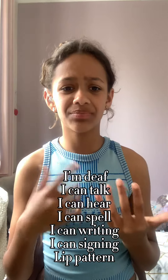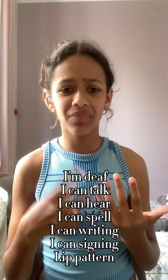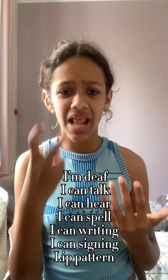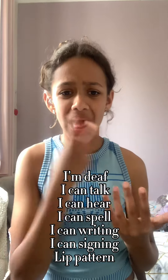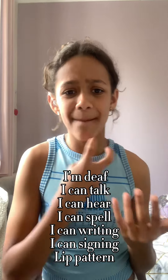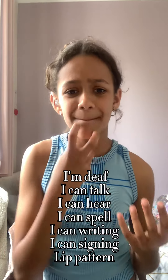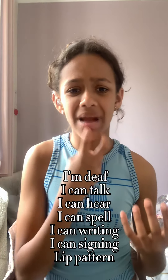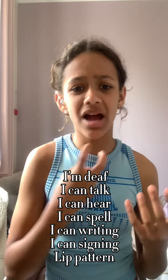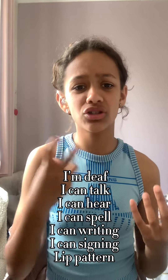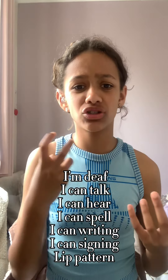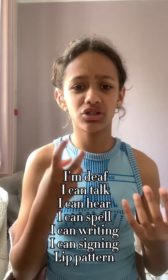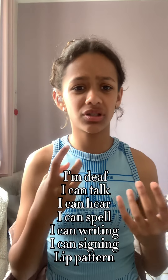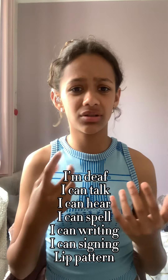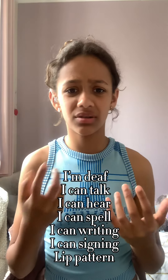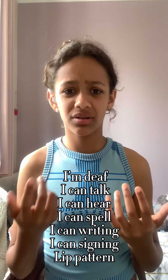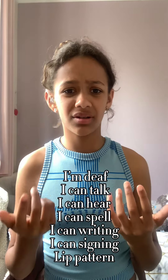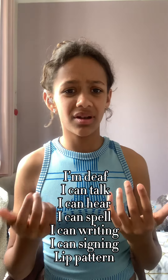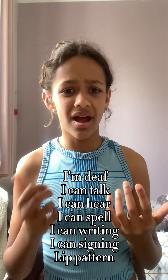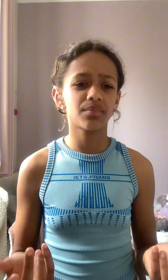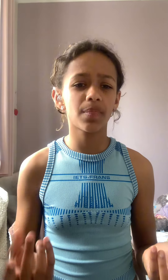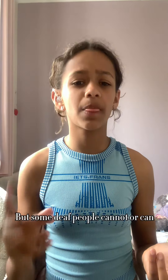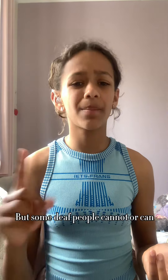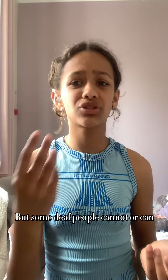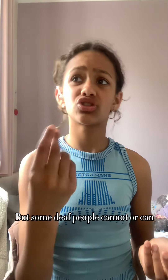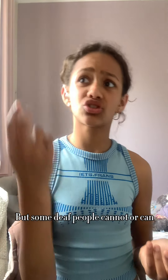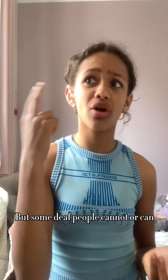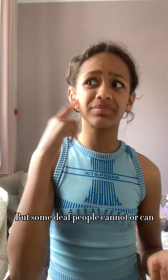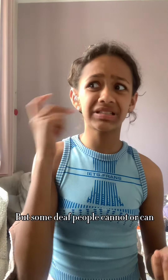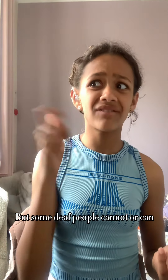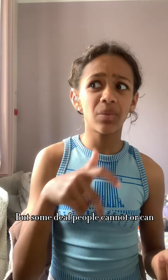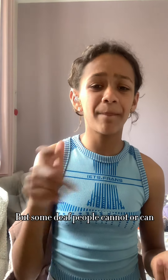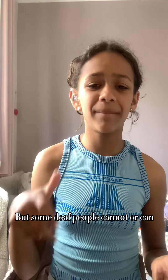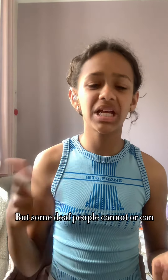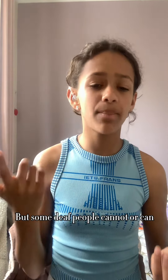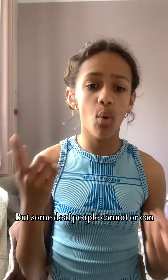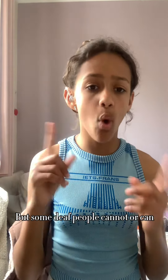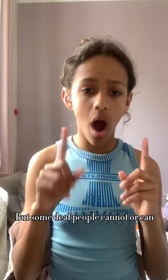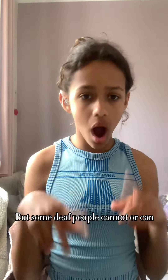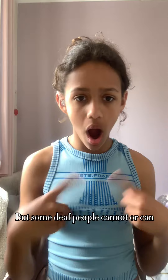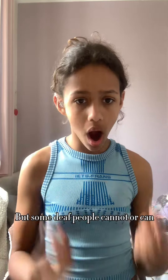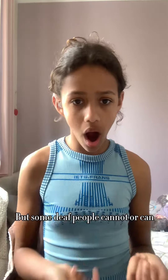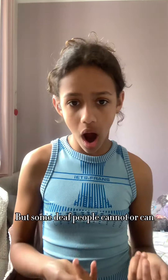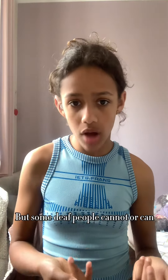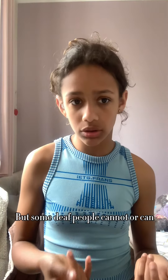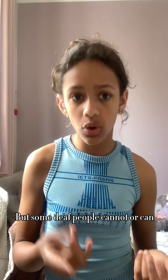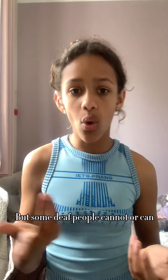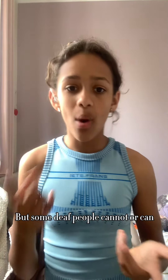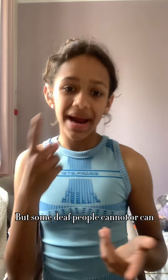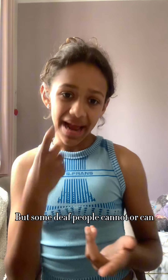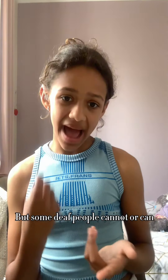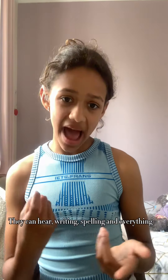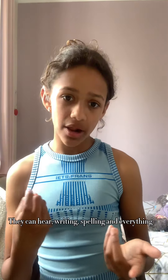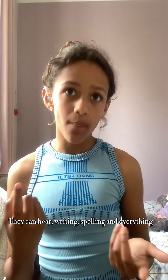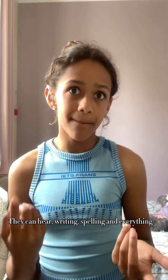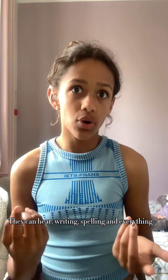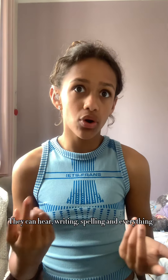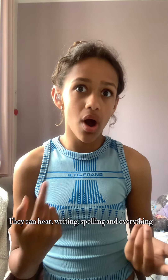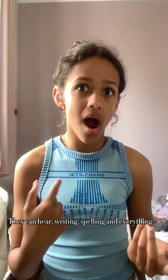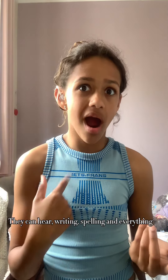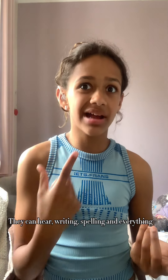bounce, comfortable people are gone But I can't put my